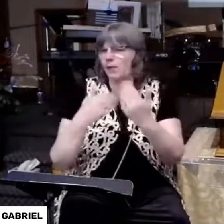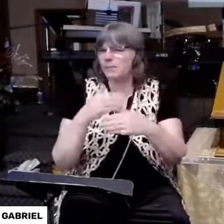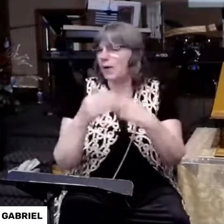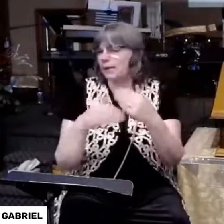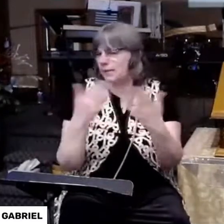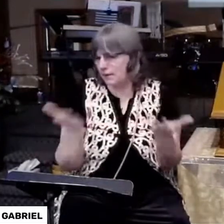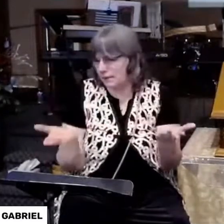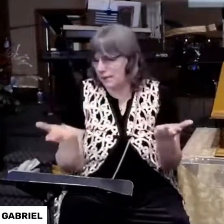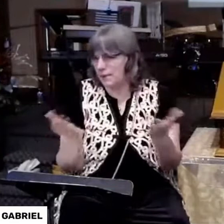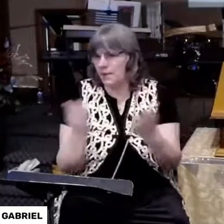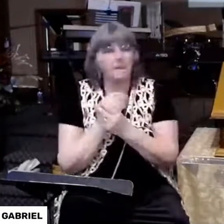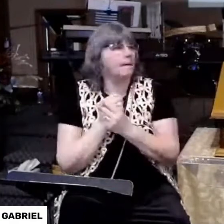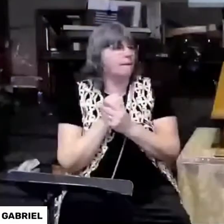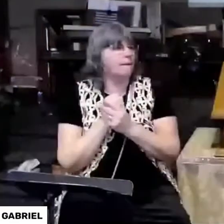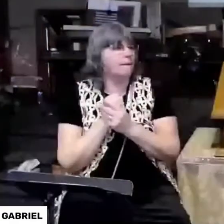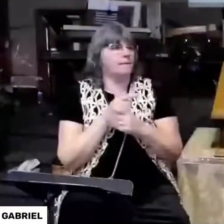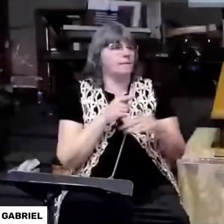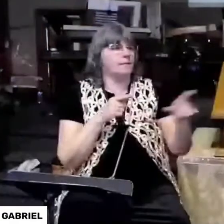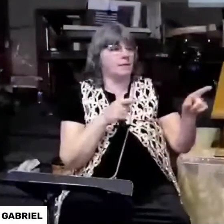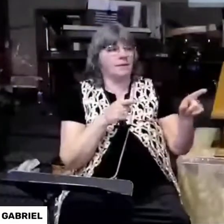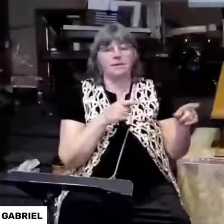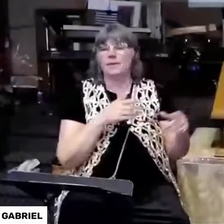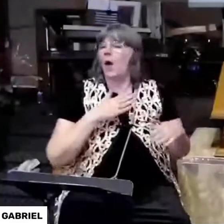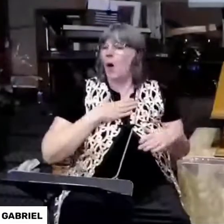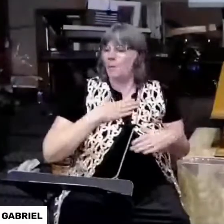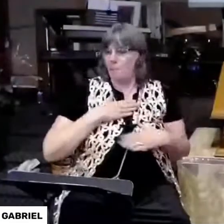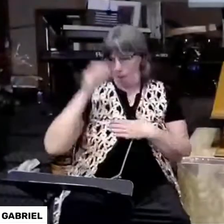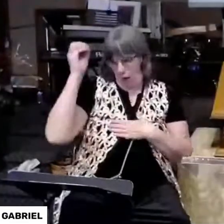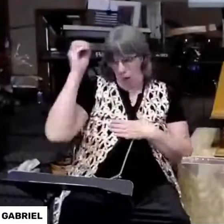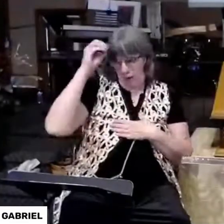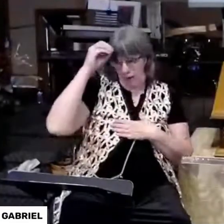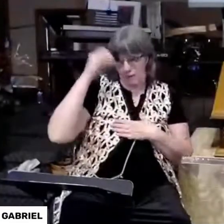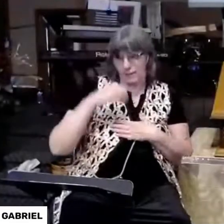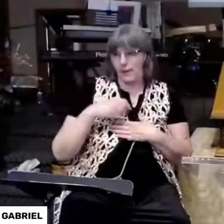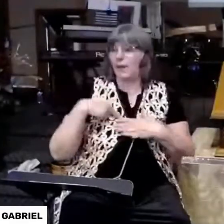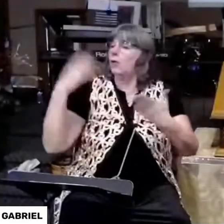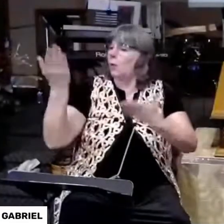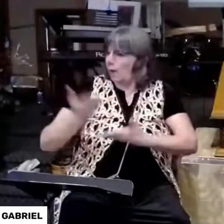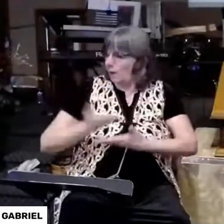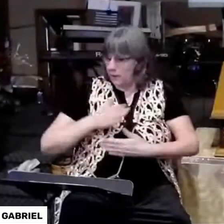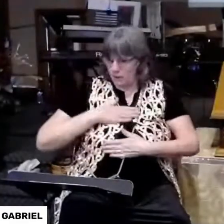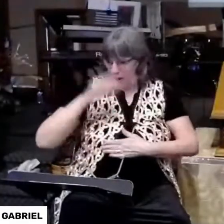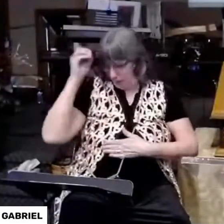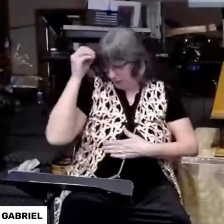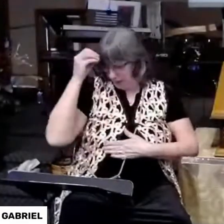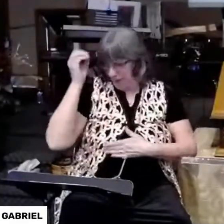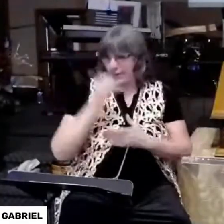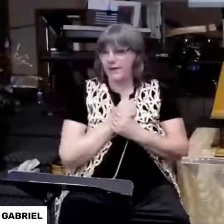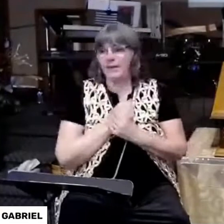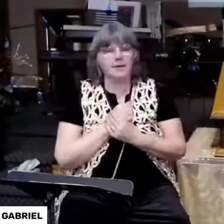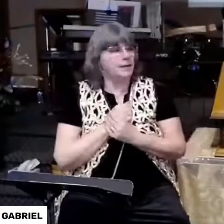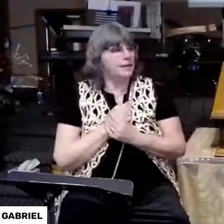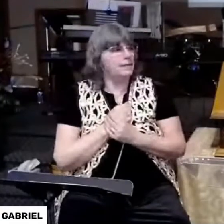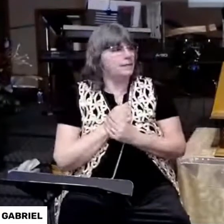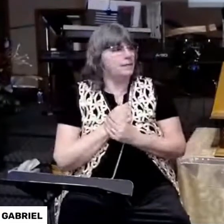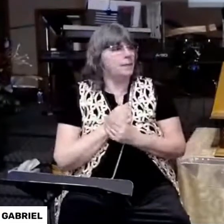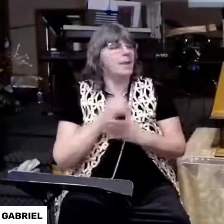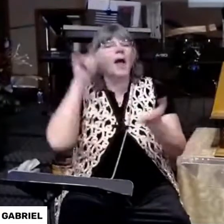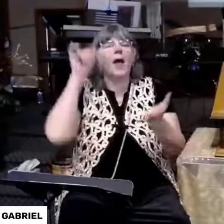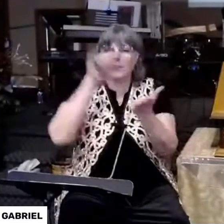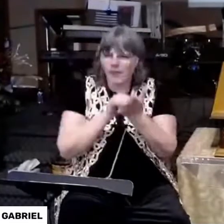humble opinion, and you're all welcome to my humble opinion, this is our